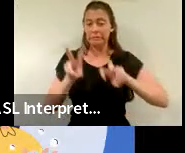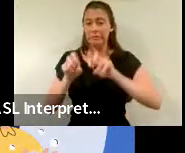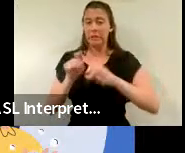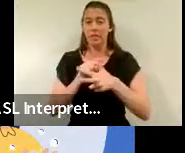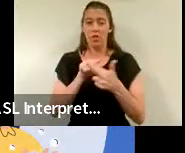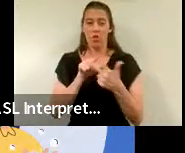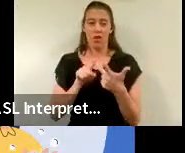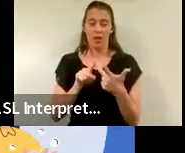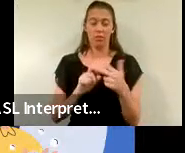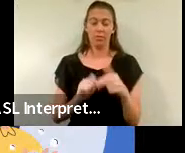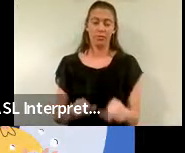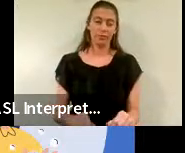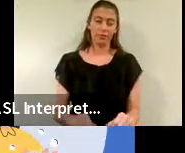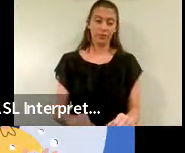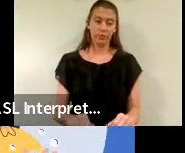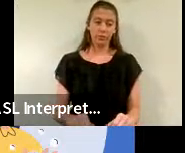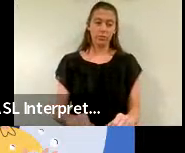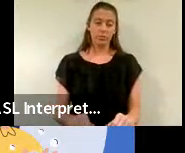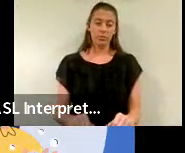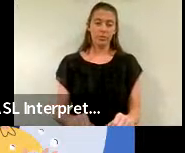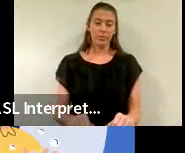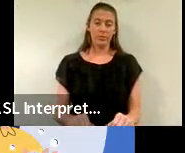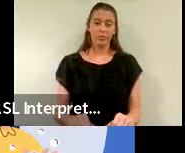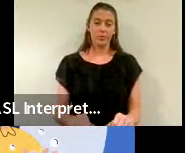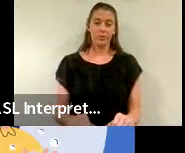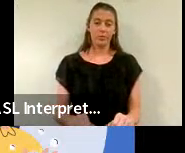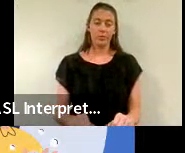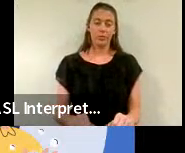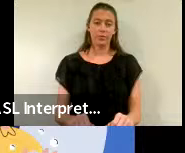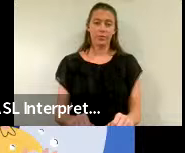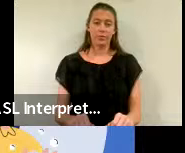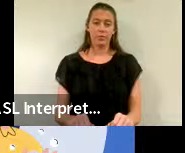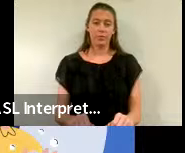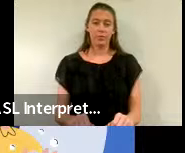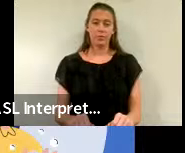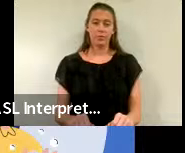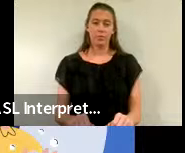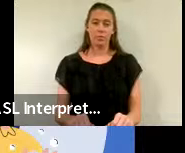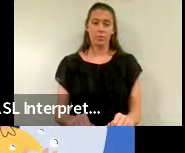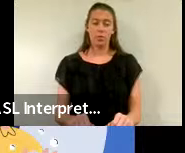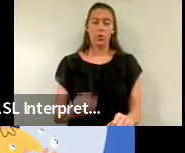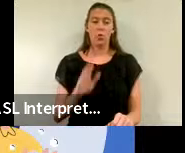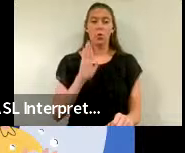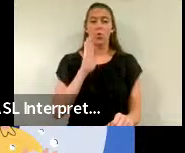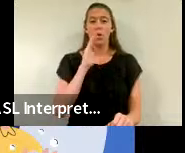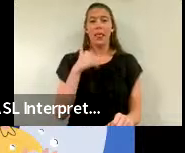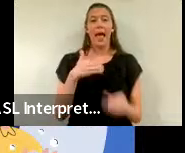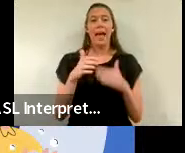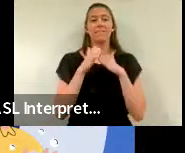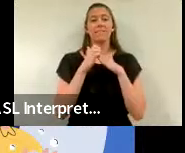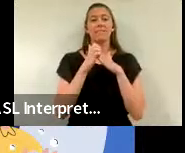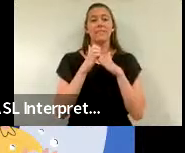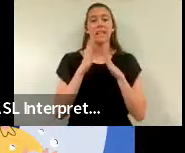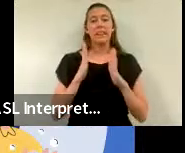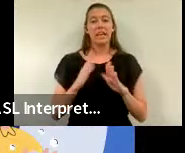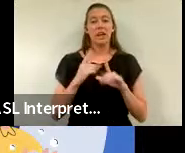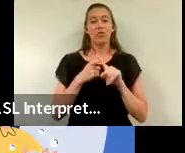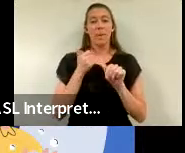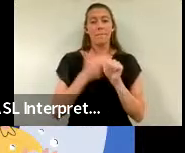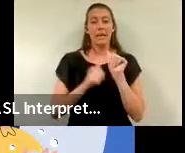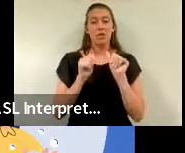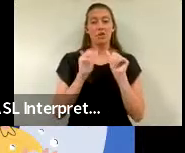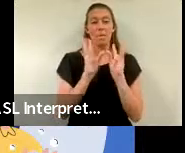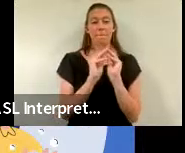heard. And what I'd really like to hear from you after each of these presenters, we have the leaders from each of our teams here in the meeting